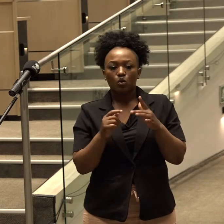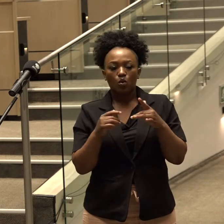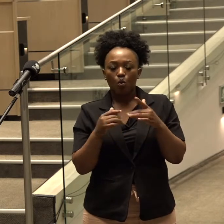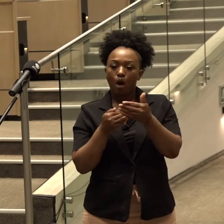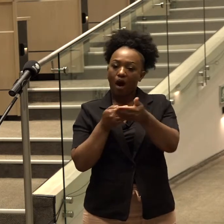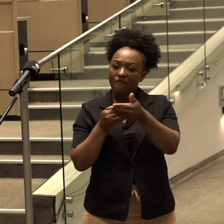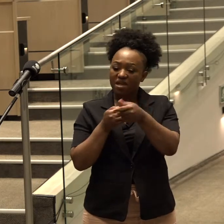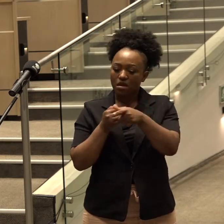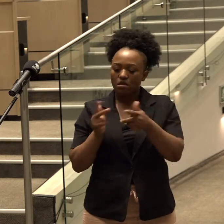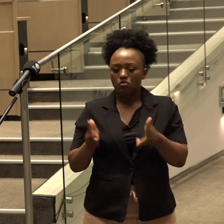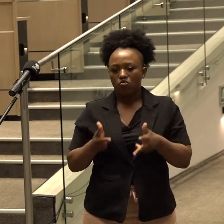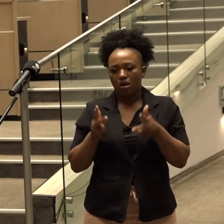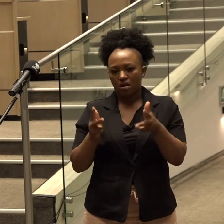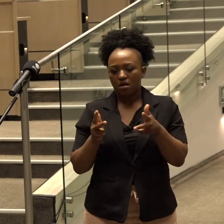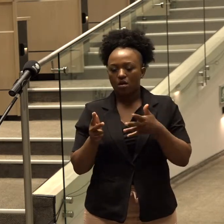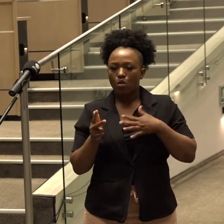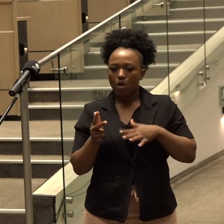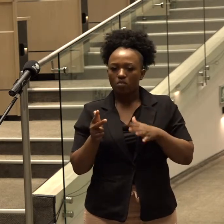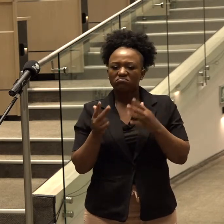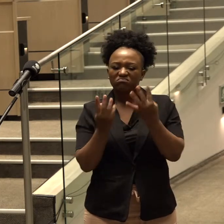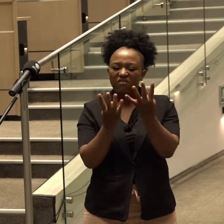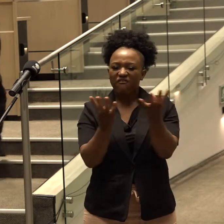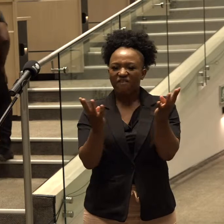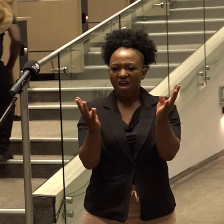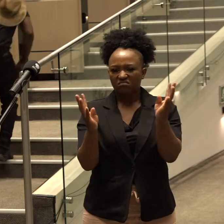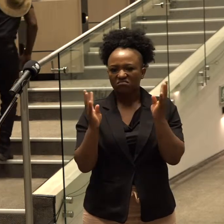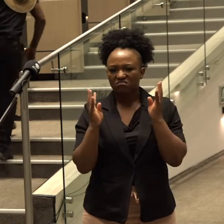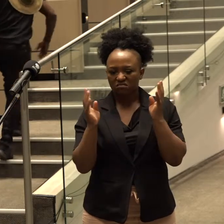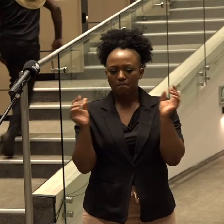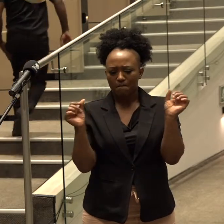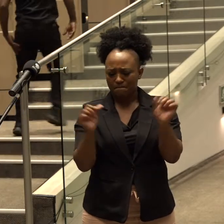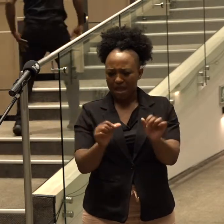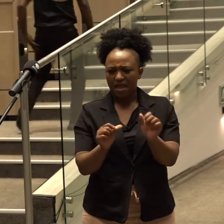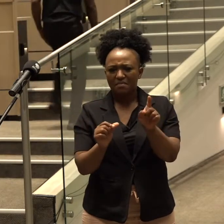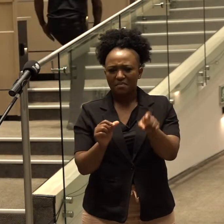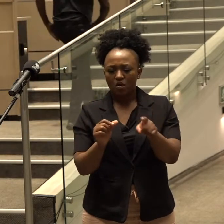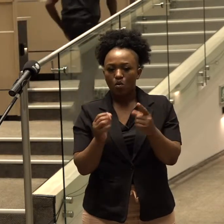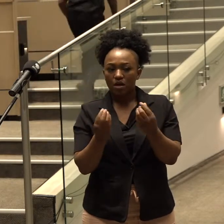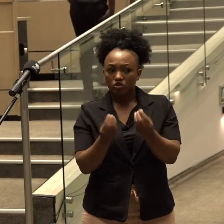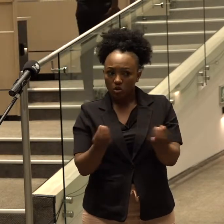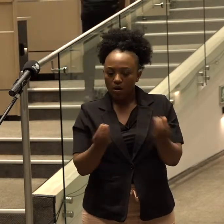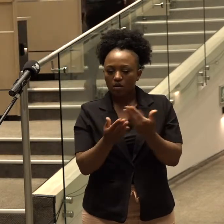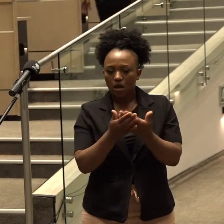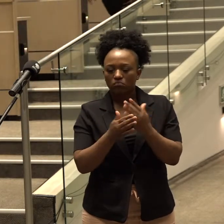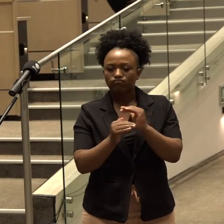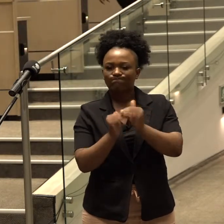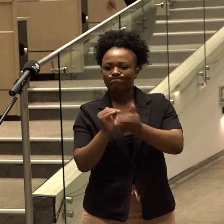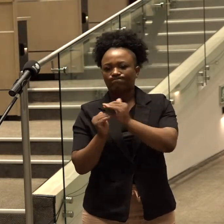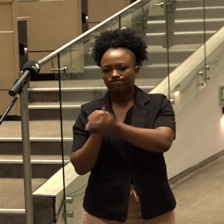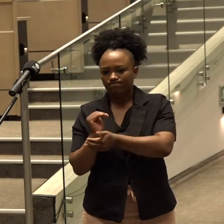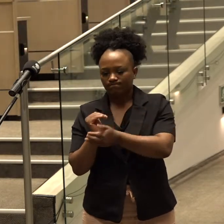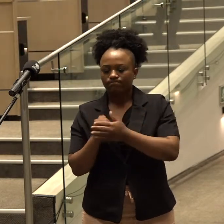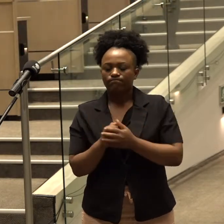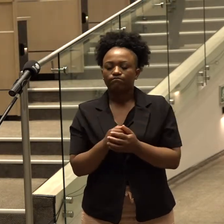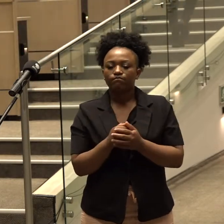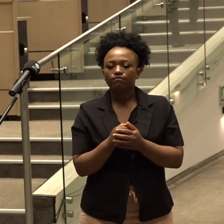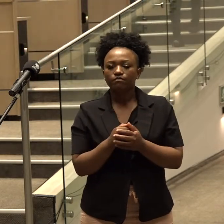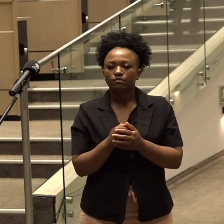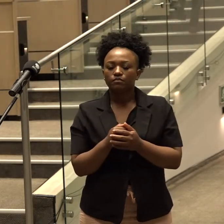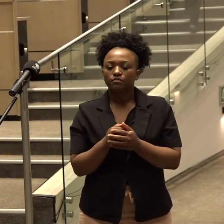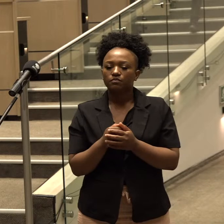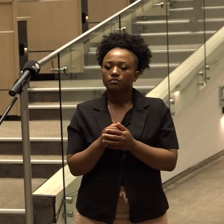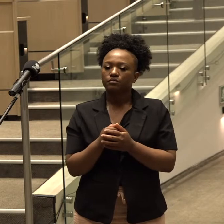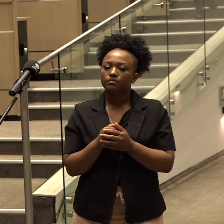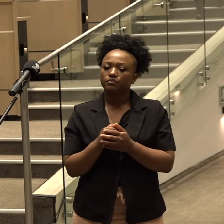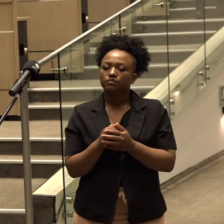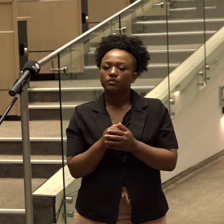so we like the fencing to be installed back so that the kids can be safe and as well I would I will